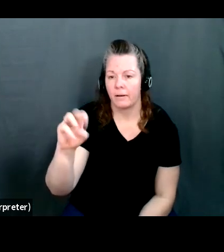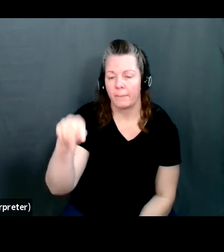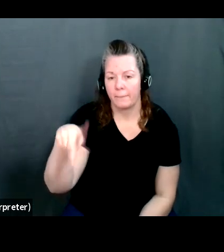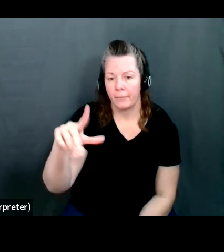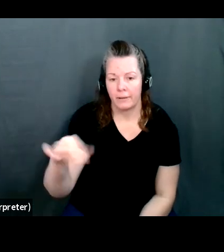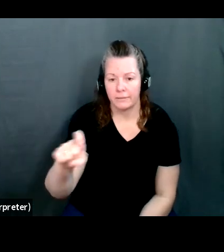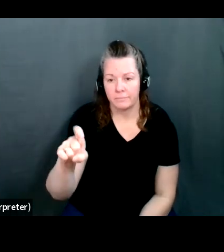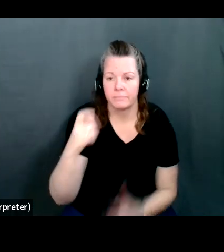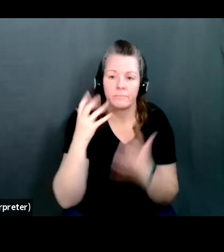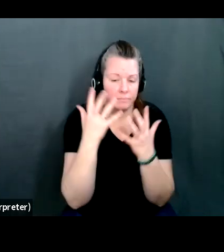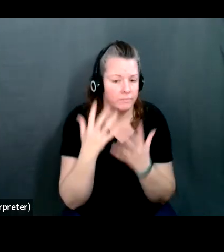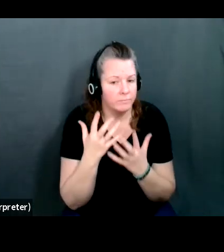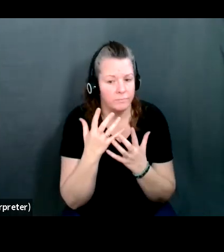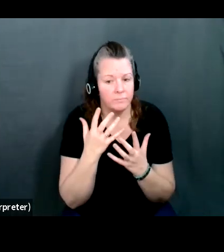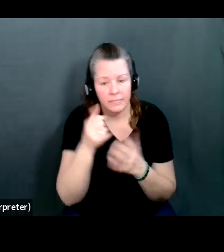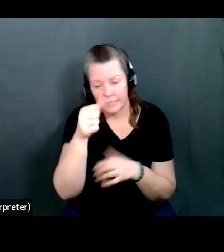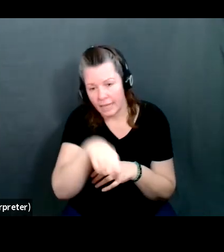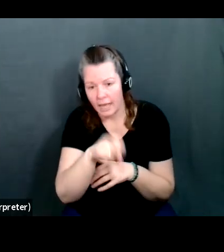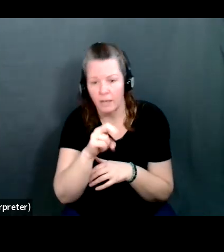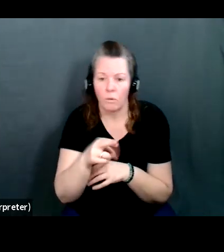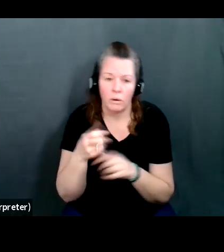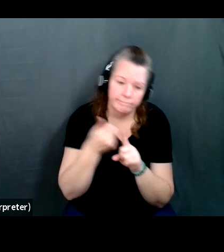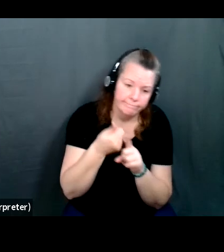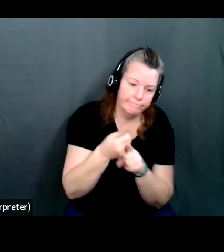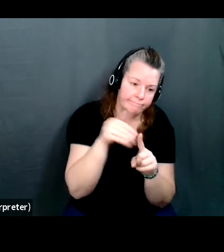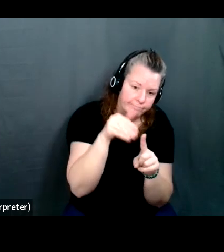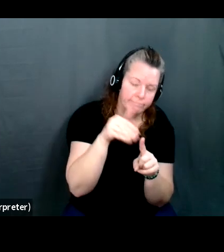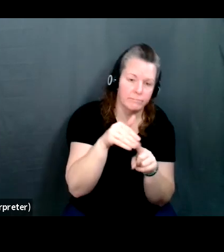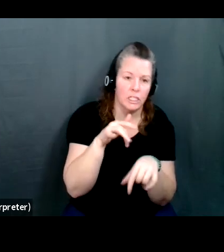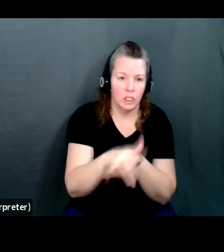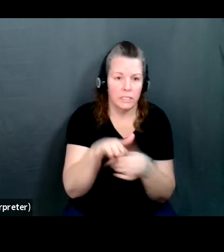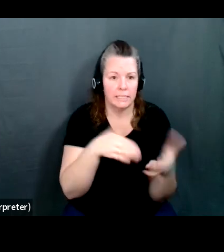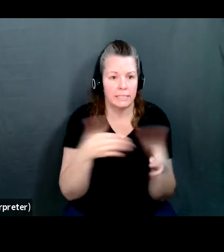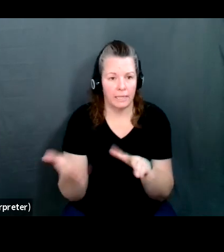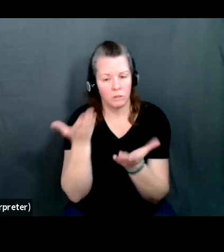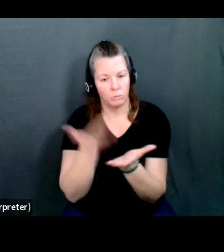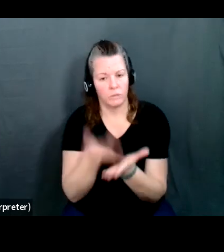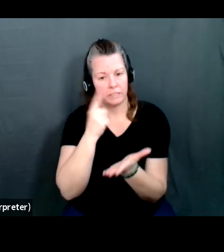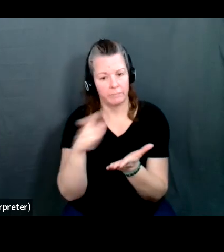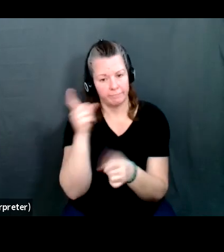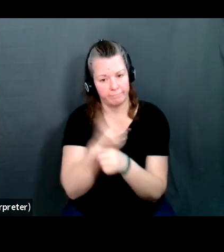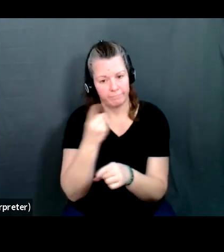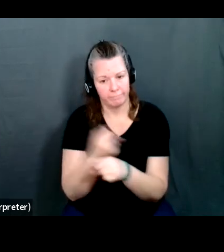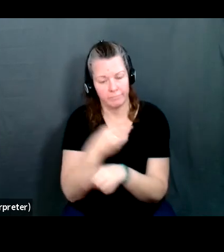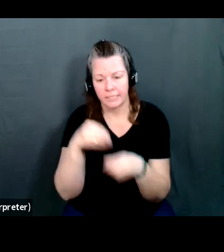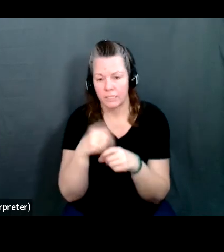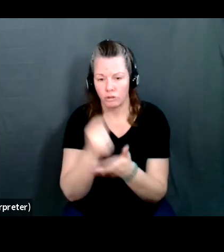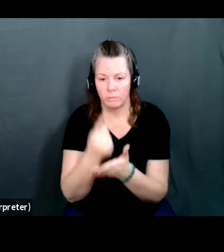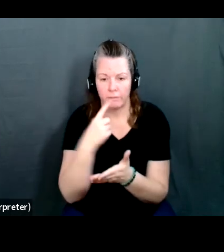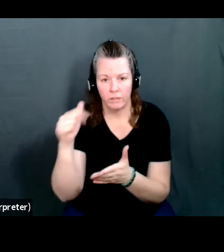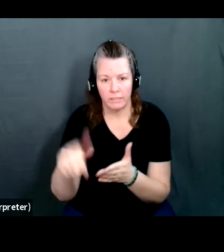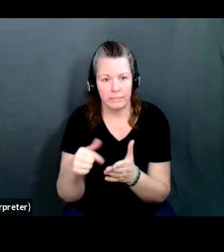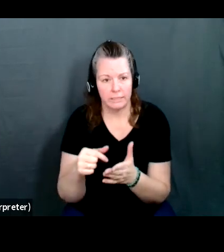neither denying nor provoking an early death has proven to be resourceful in the treatment of this fatal